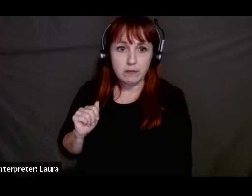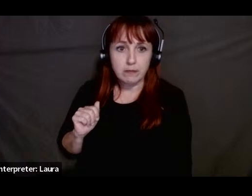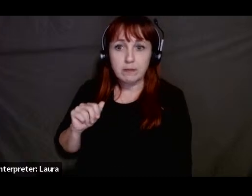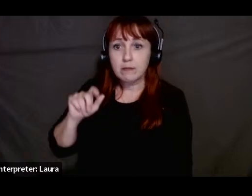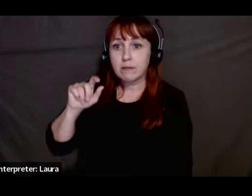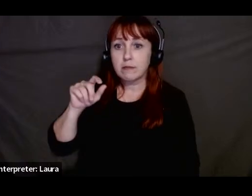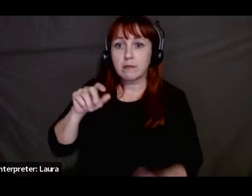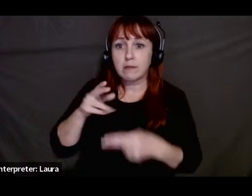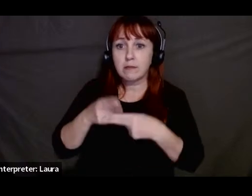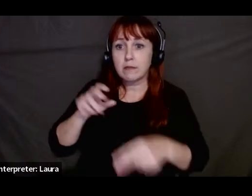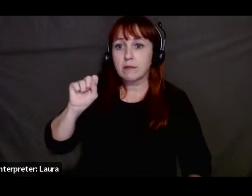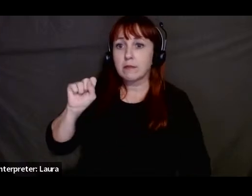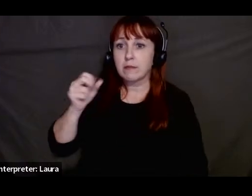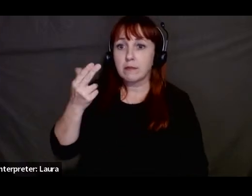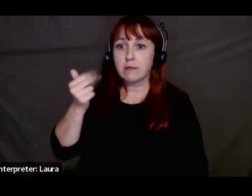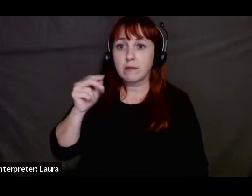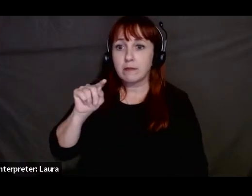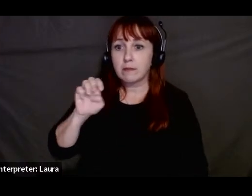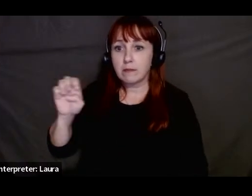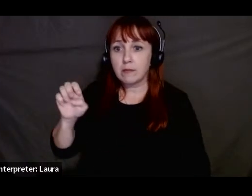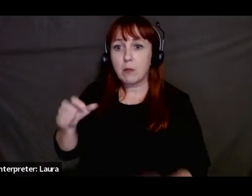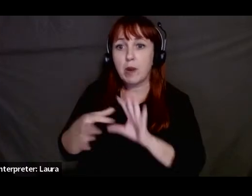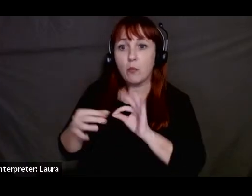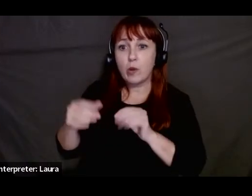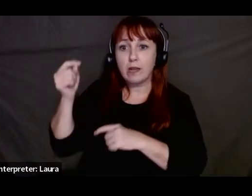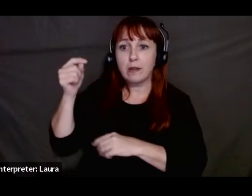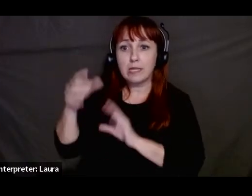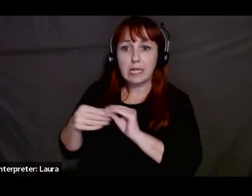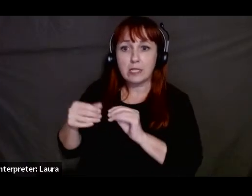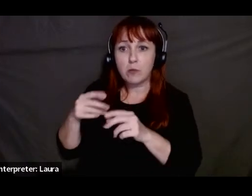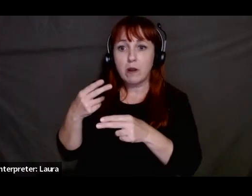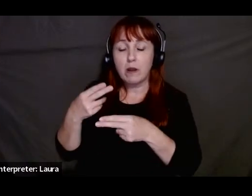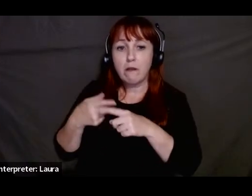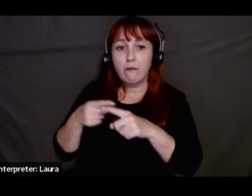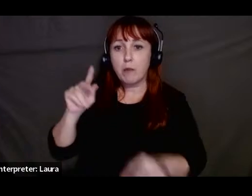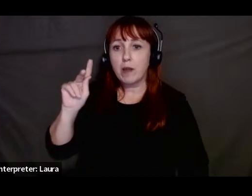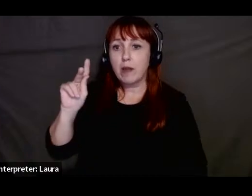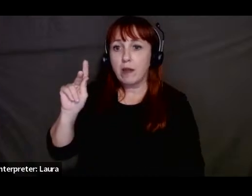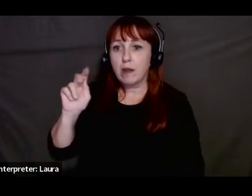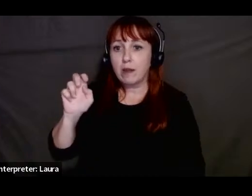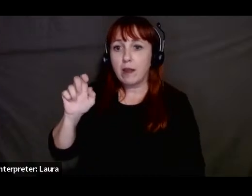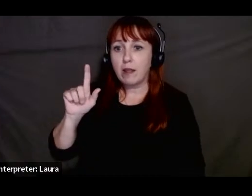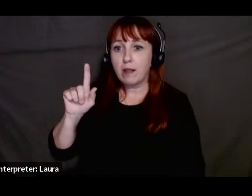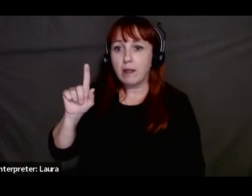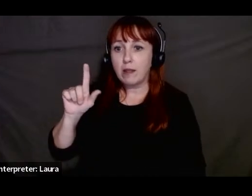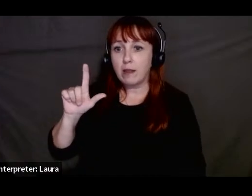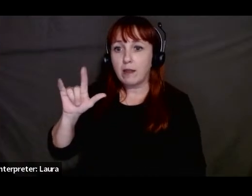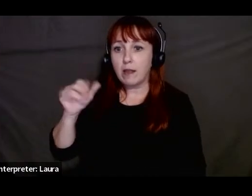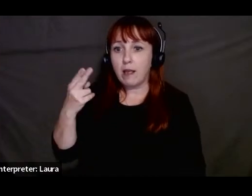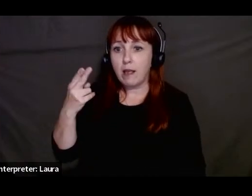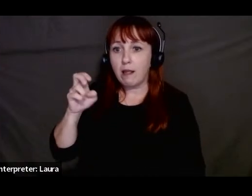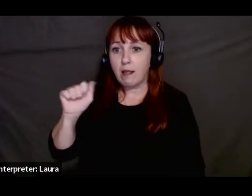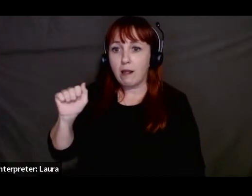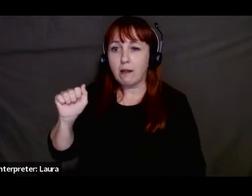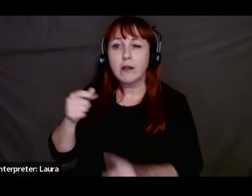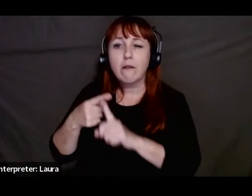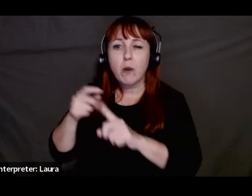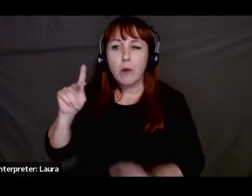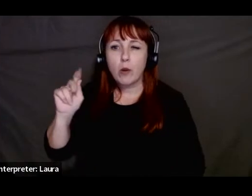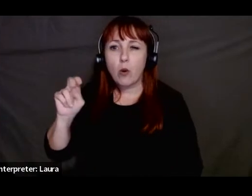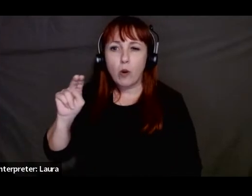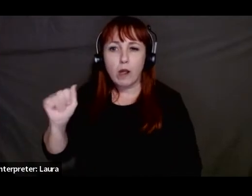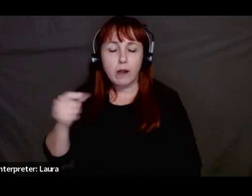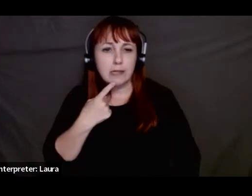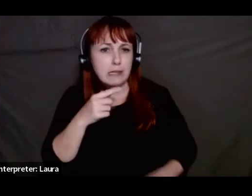My name is Shanti Brown, but I'm reading testimony for Kilihea Inaba from Kona. She said, Mahalo.